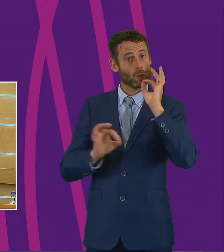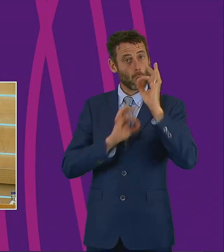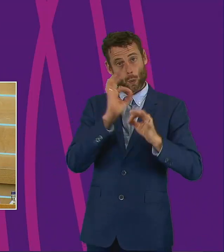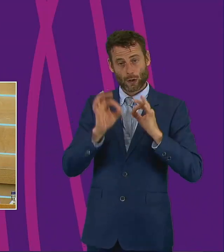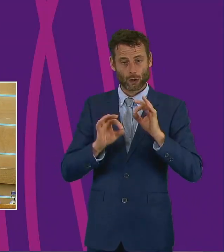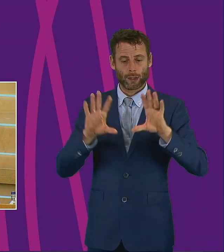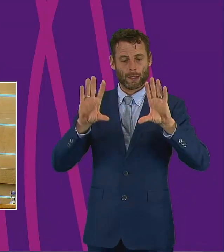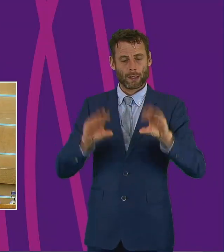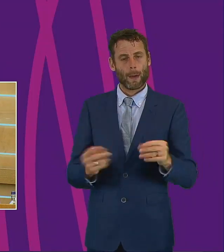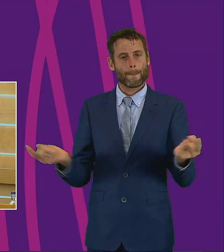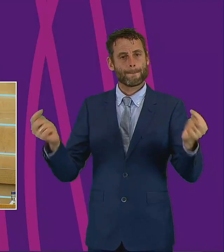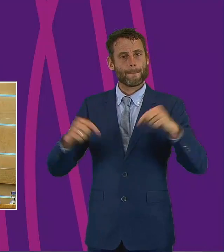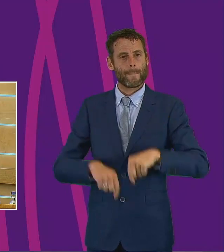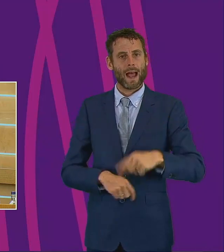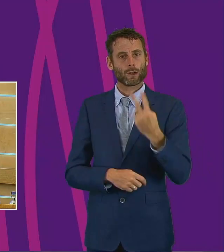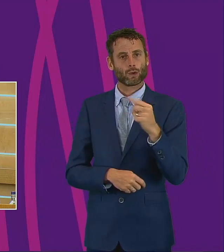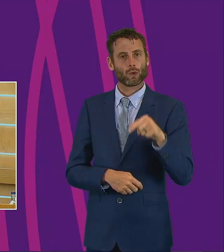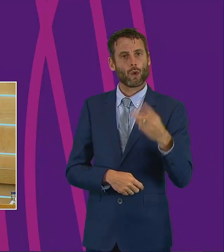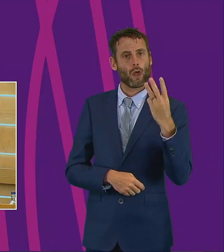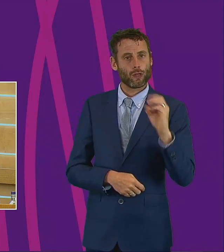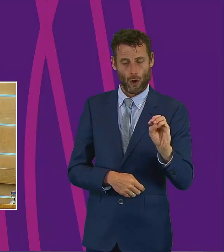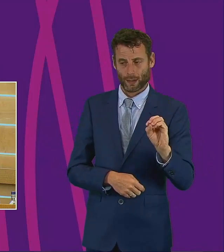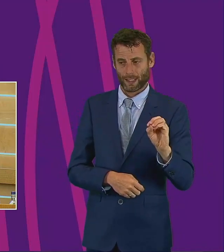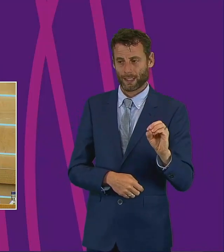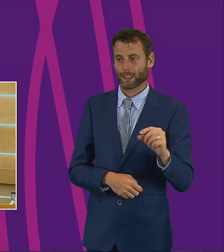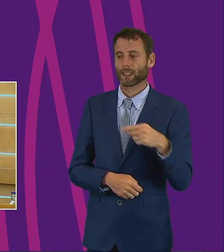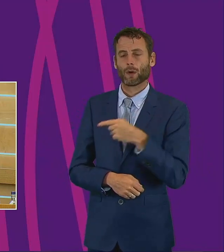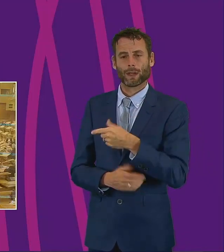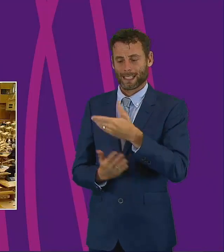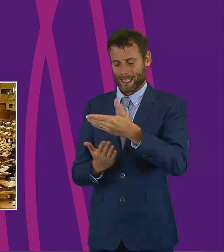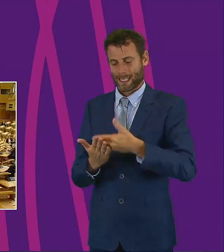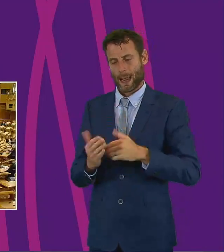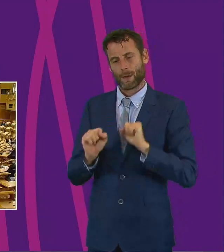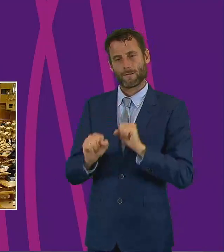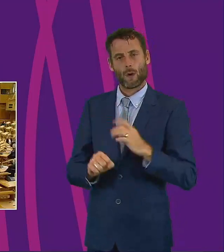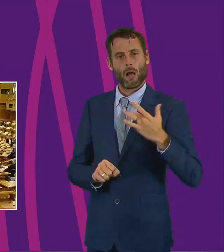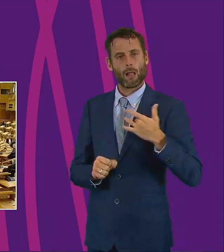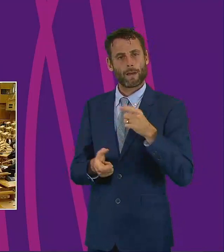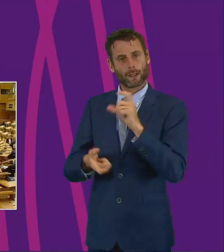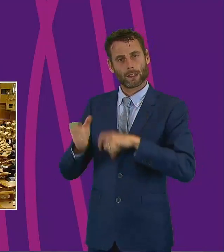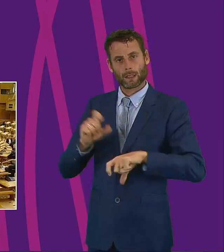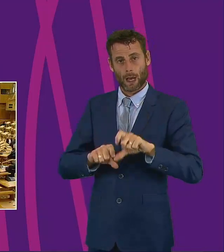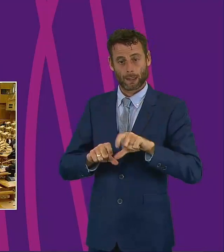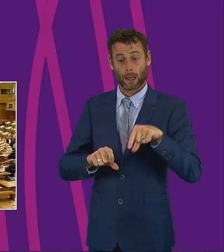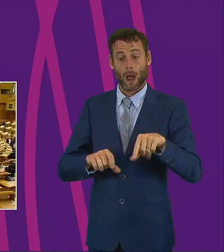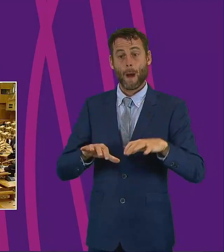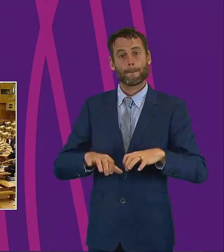at 2:30 with a statement on the life sciences. Parliament is suspended.